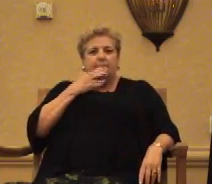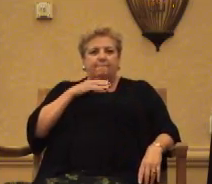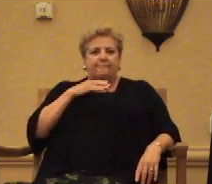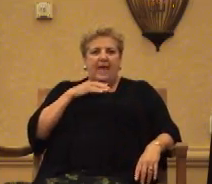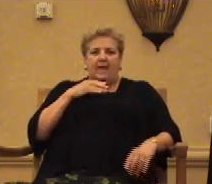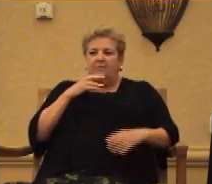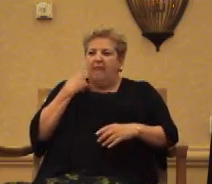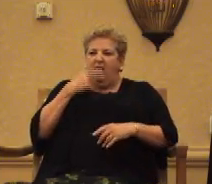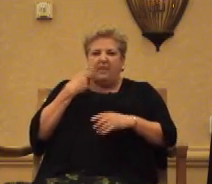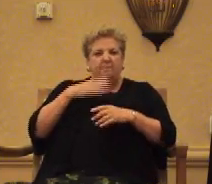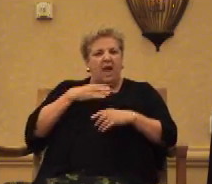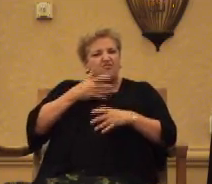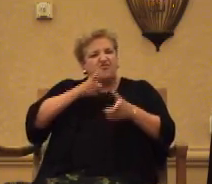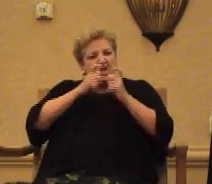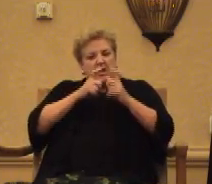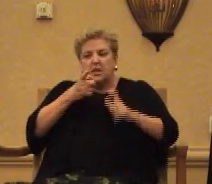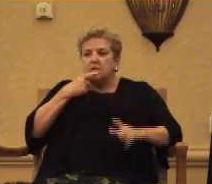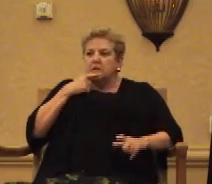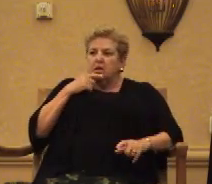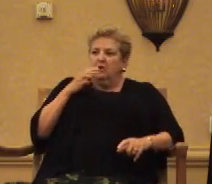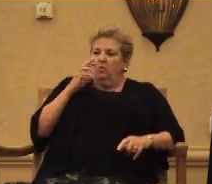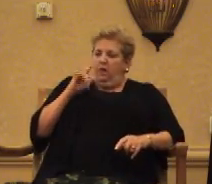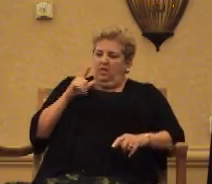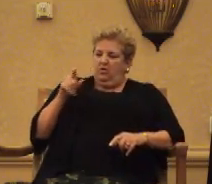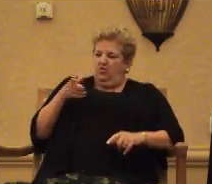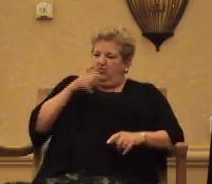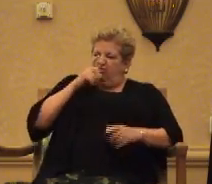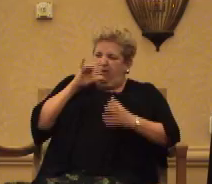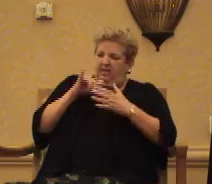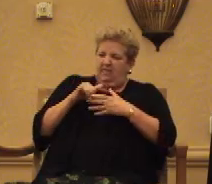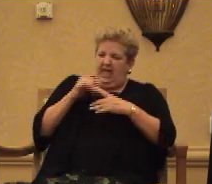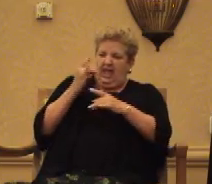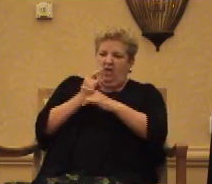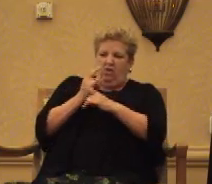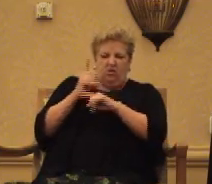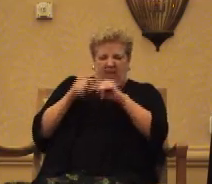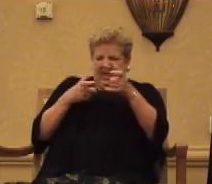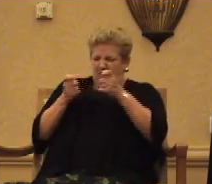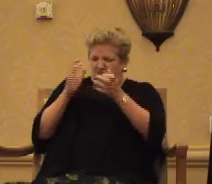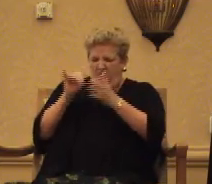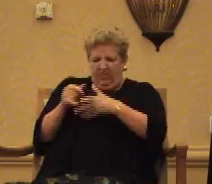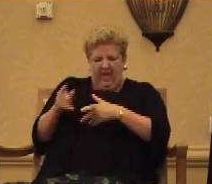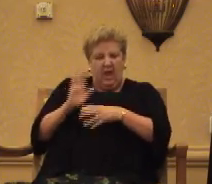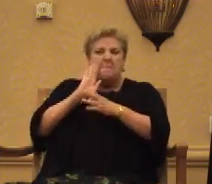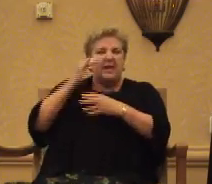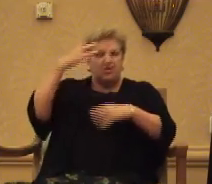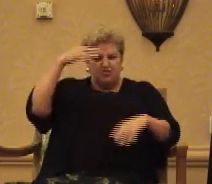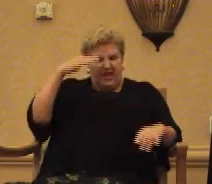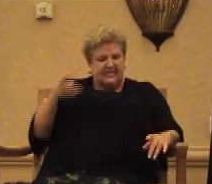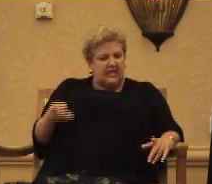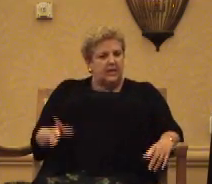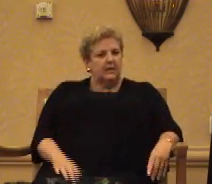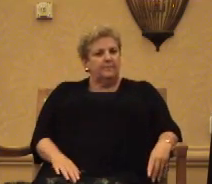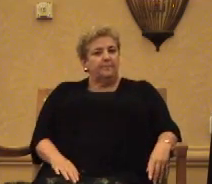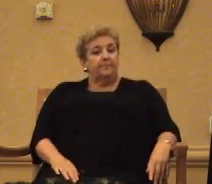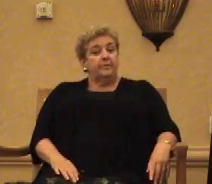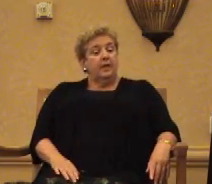He starts saying to me, he says, "Well, you drink that alcohol. Can't control that. That stuff make you crazy." Now, he's backing me right up because